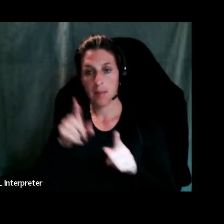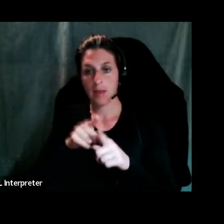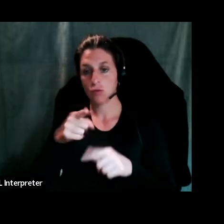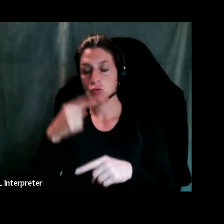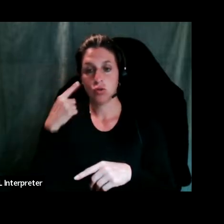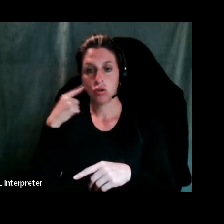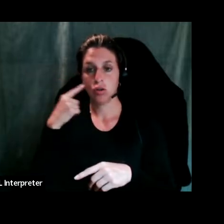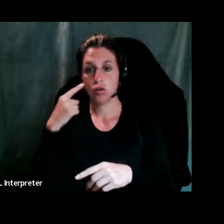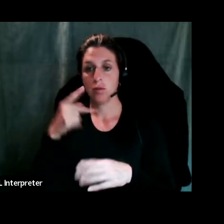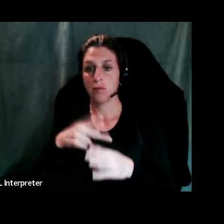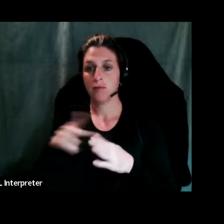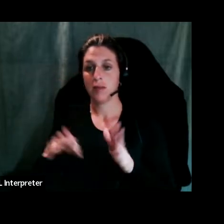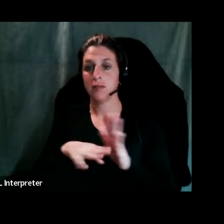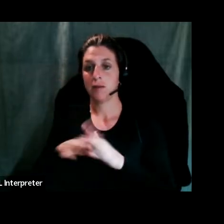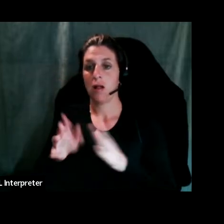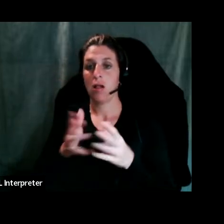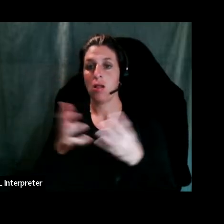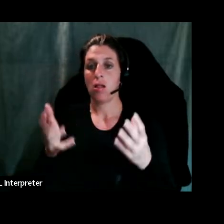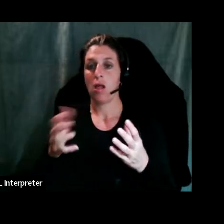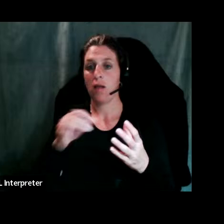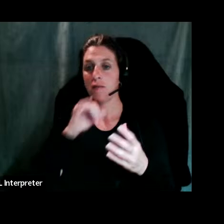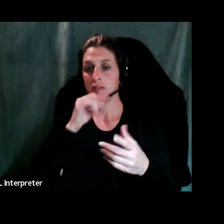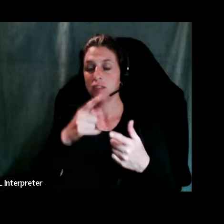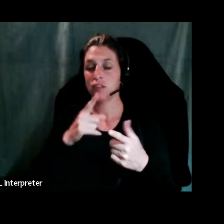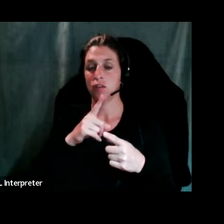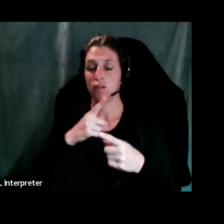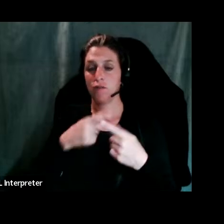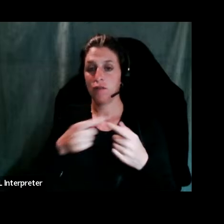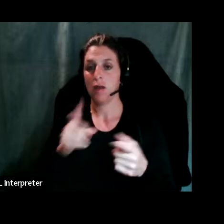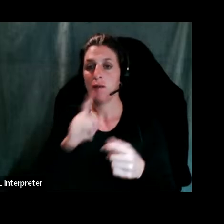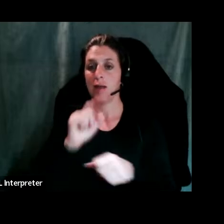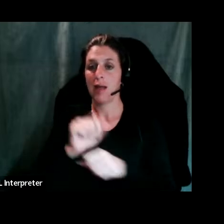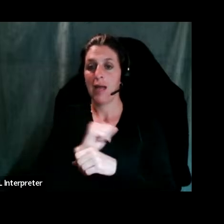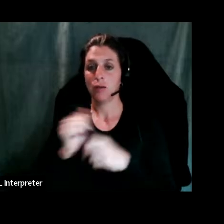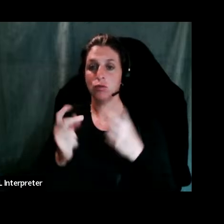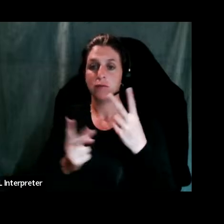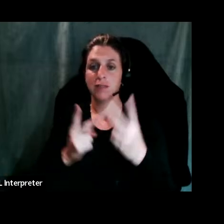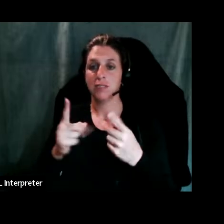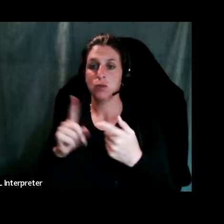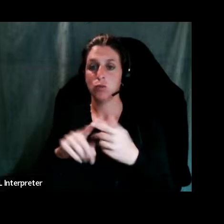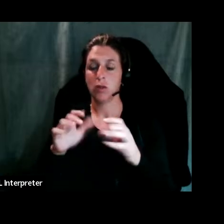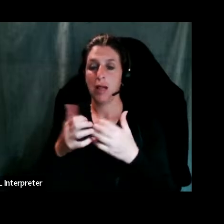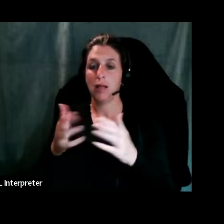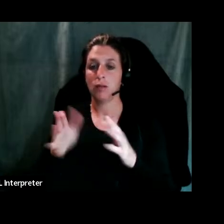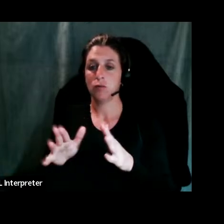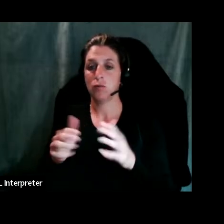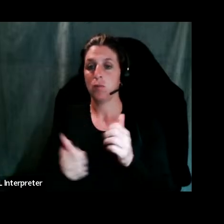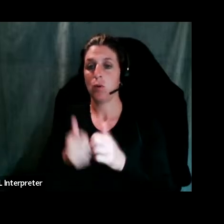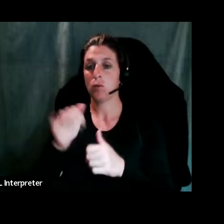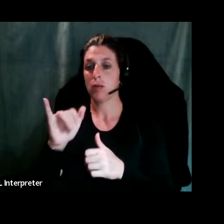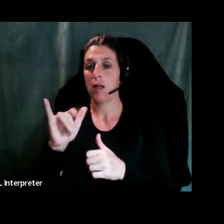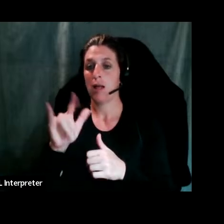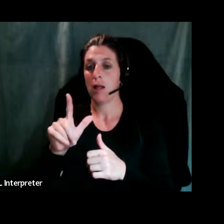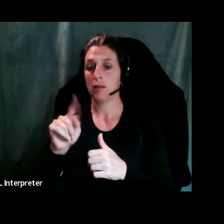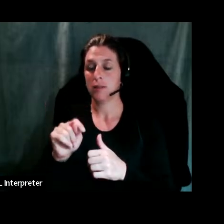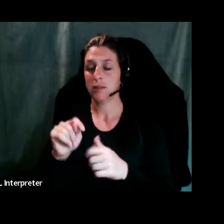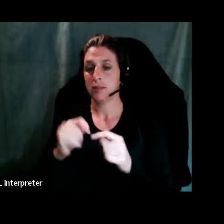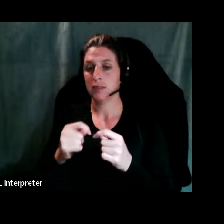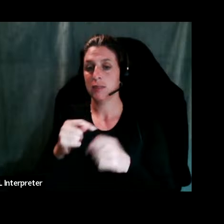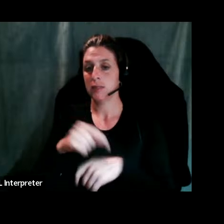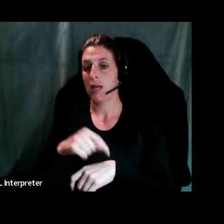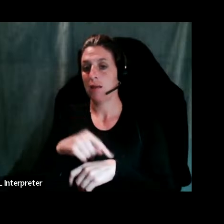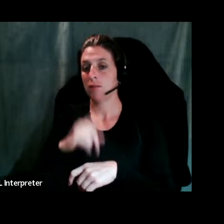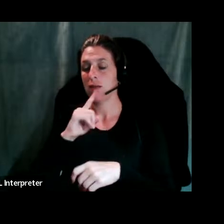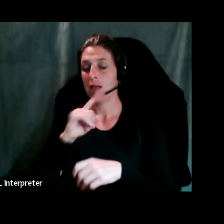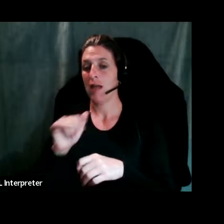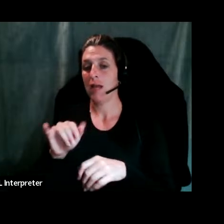a lot of it is from the actual visits to classrooms. And then most of the ILT time is actually